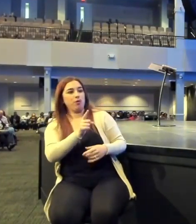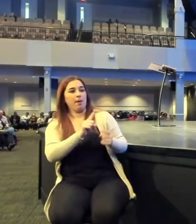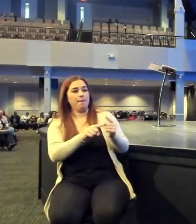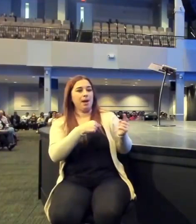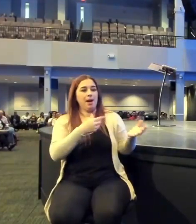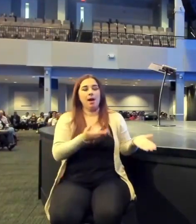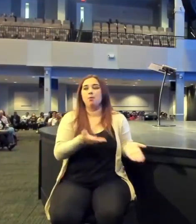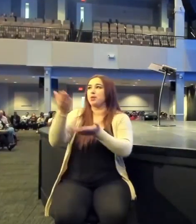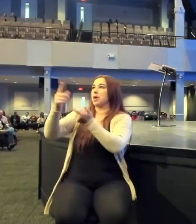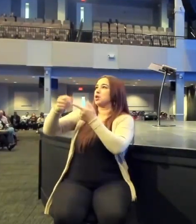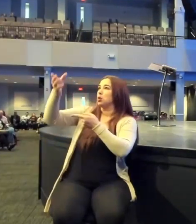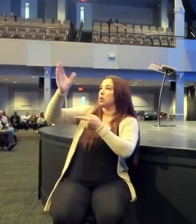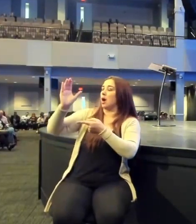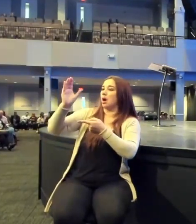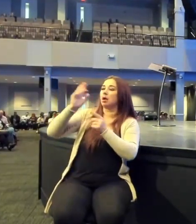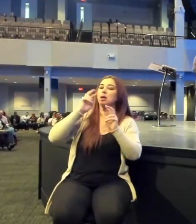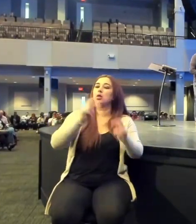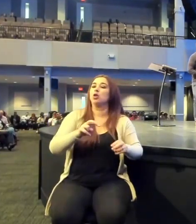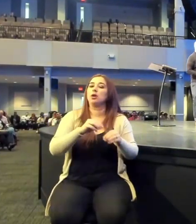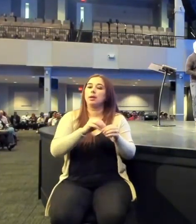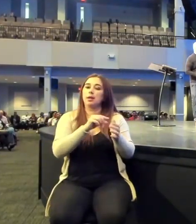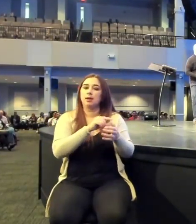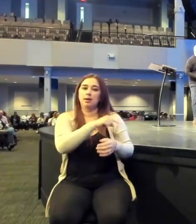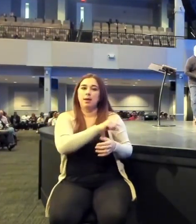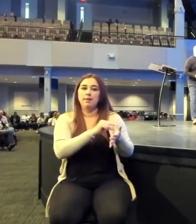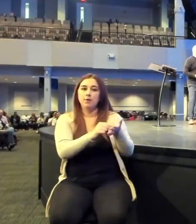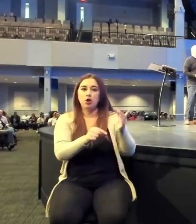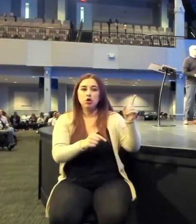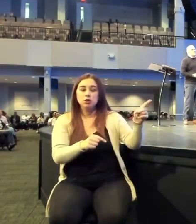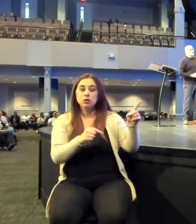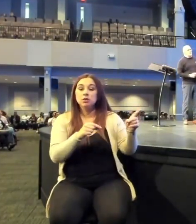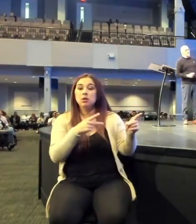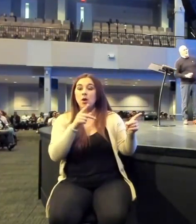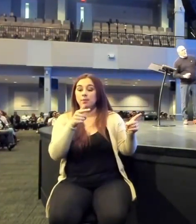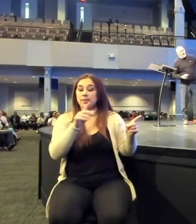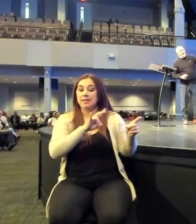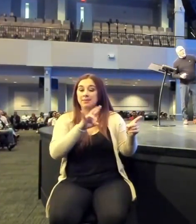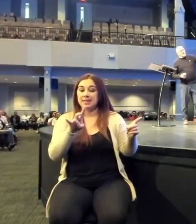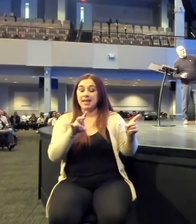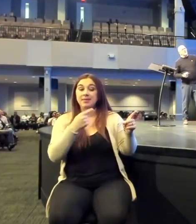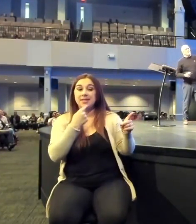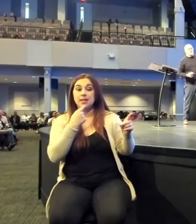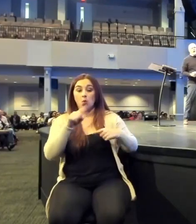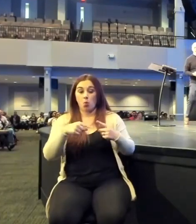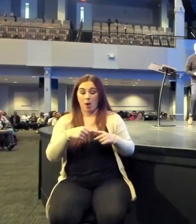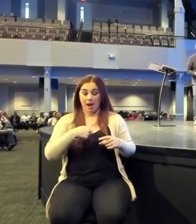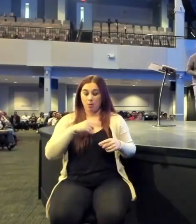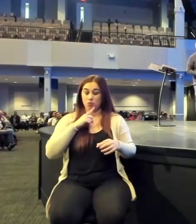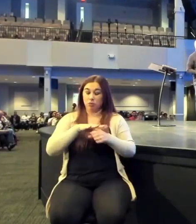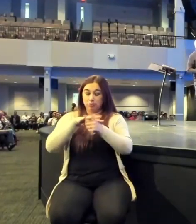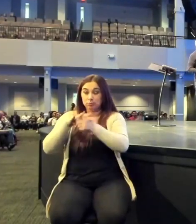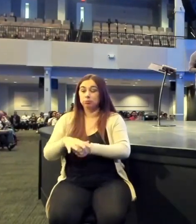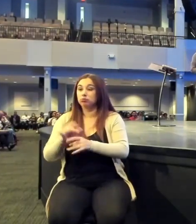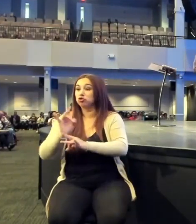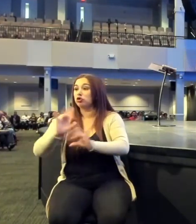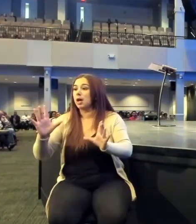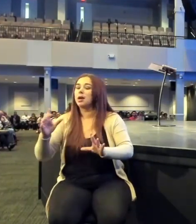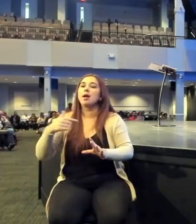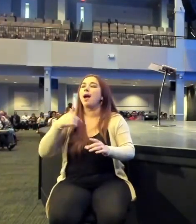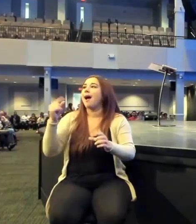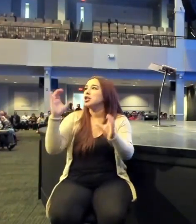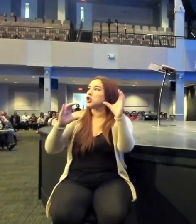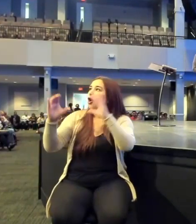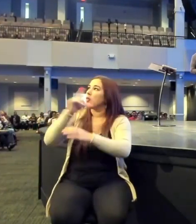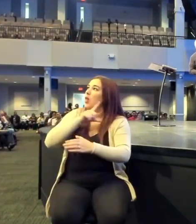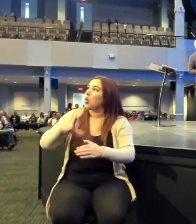to God. Take a look at what he says here, and the psalmist does in Psalm 77, verse 2. When I was in distress, I sought the